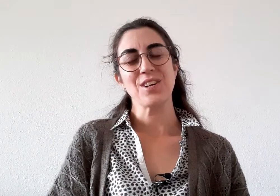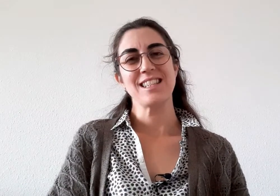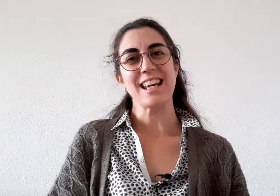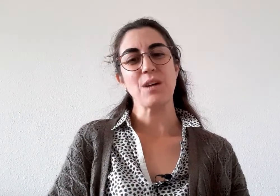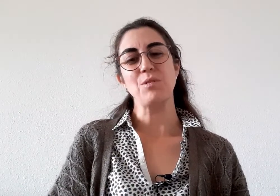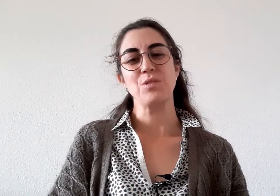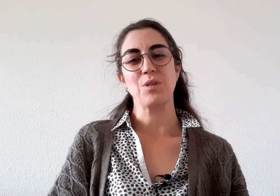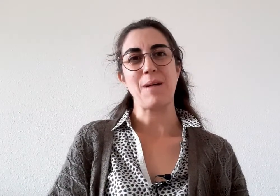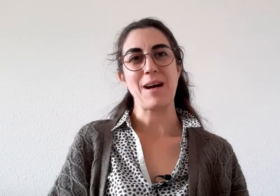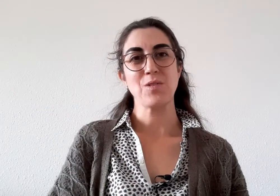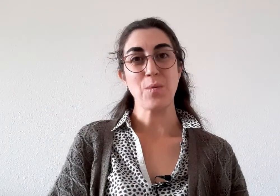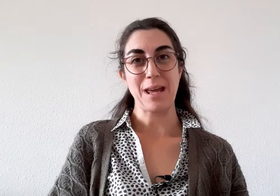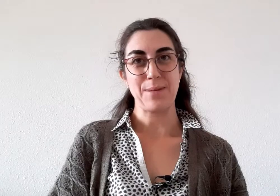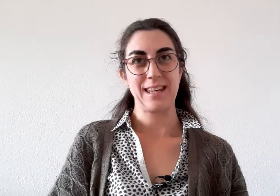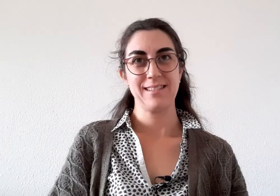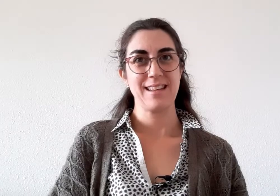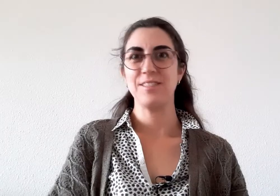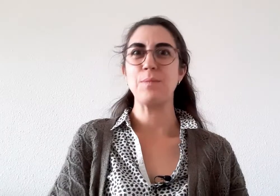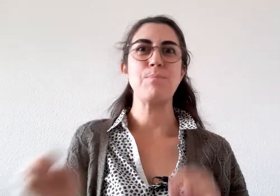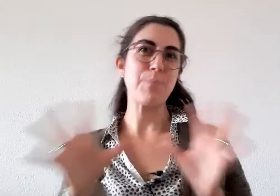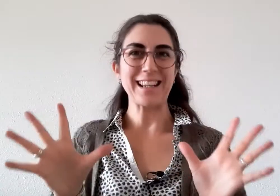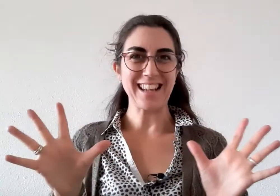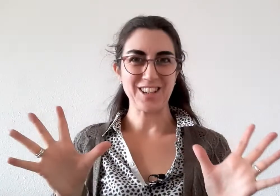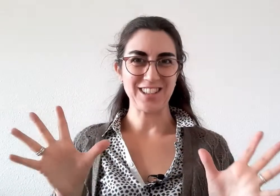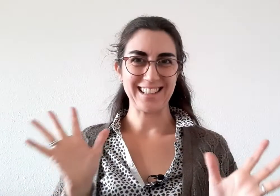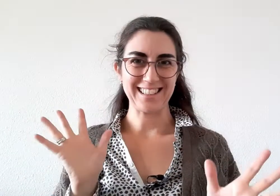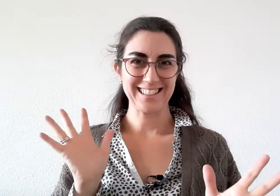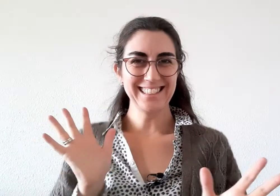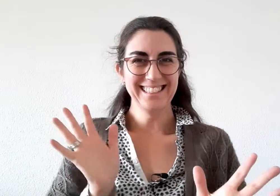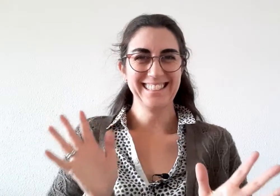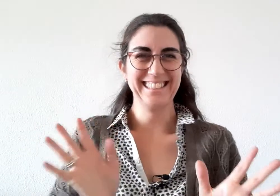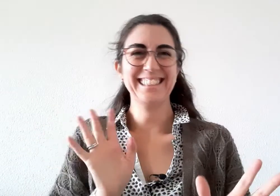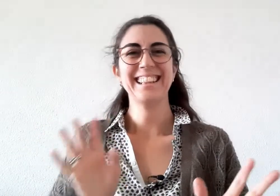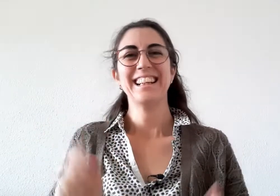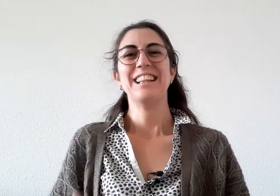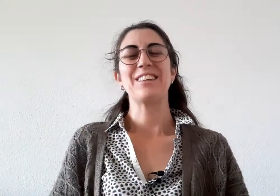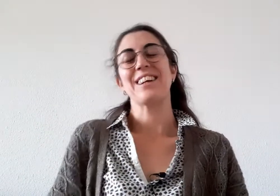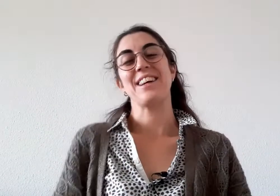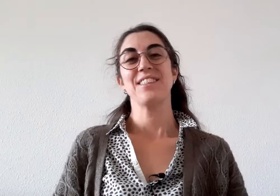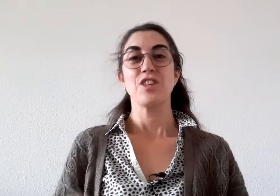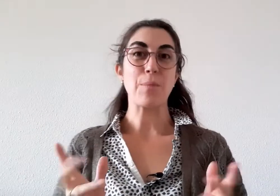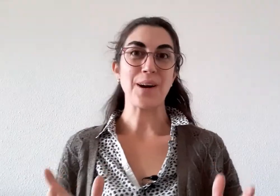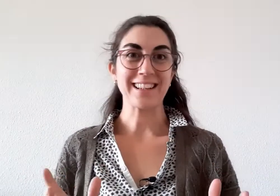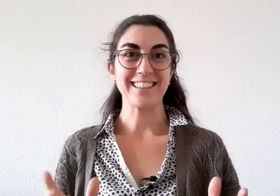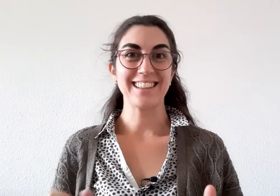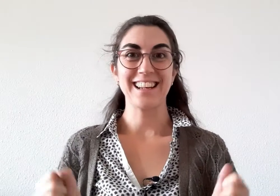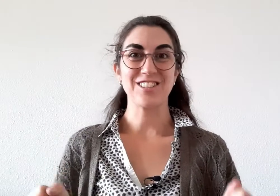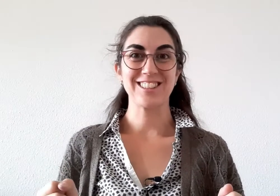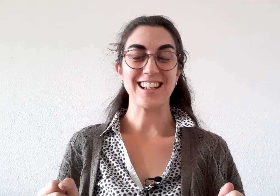today I want to talk about how your baby is spectacular. So okay, you're pregnant and you're excited,